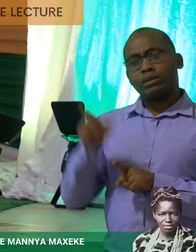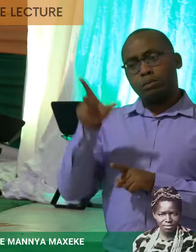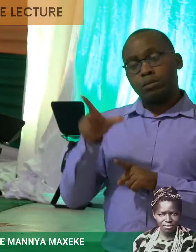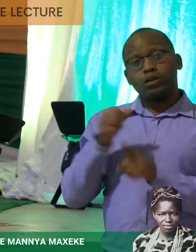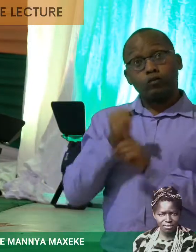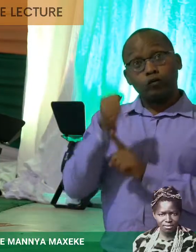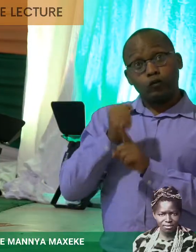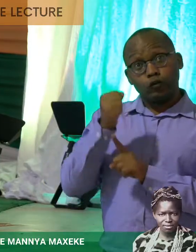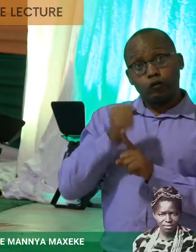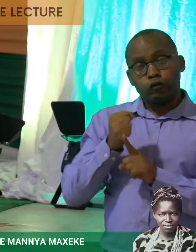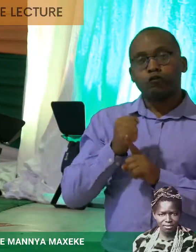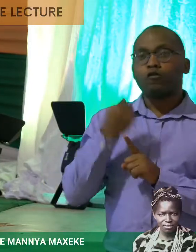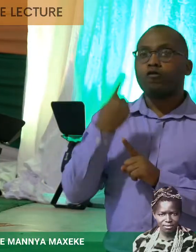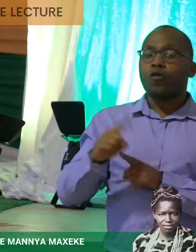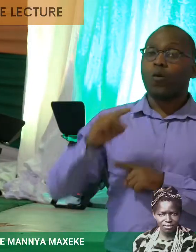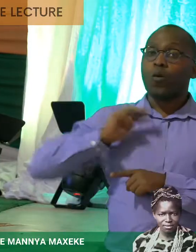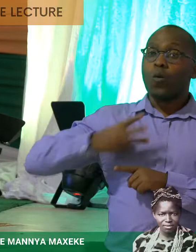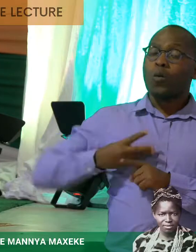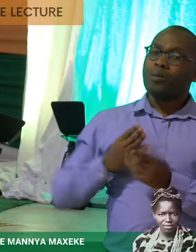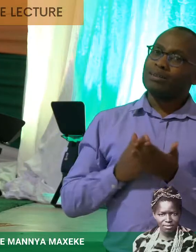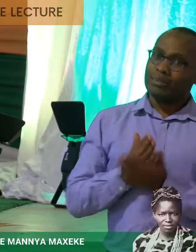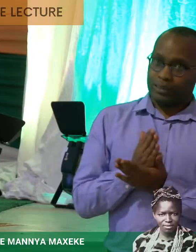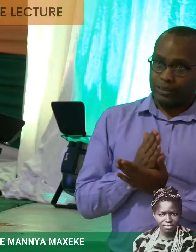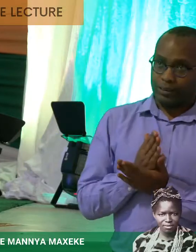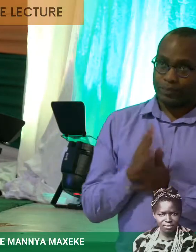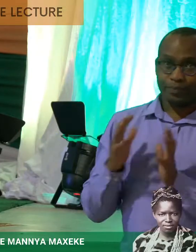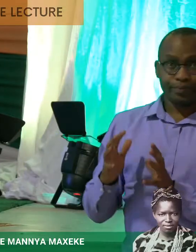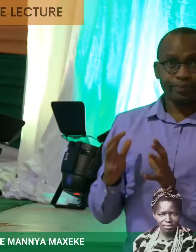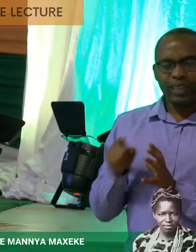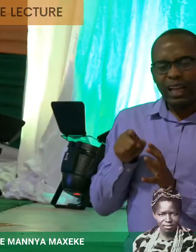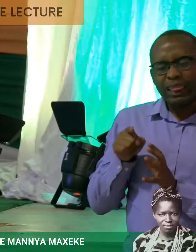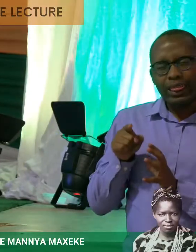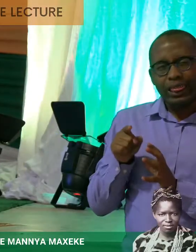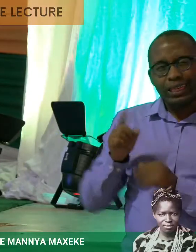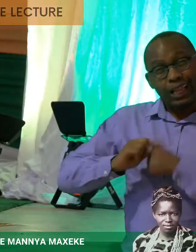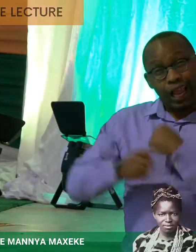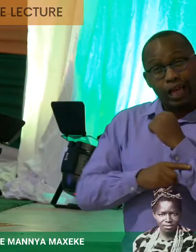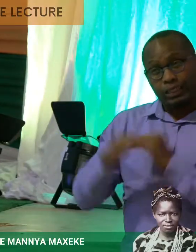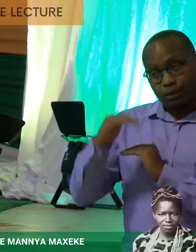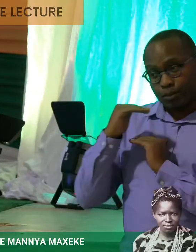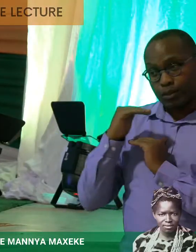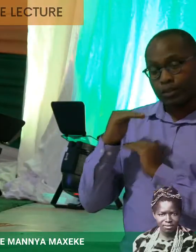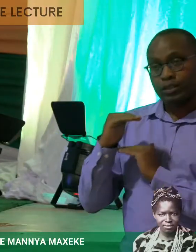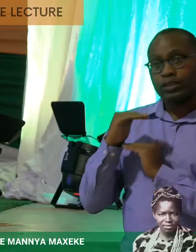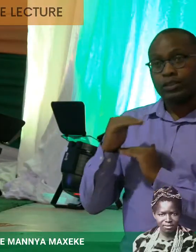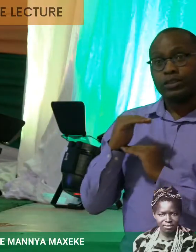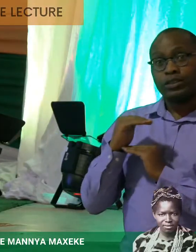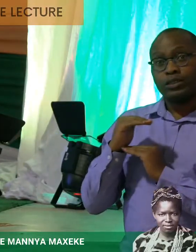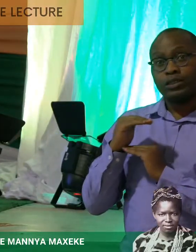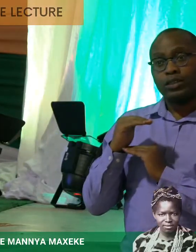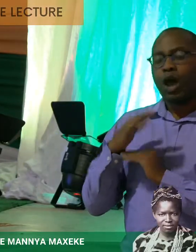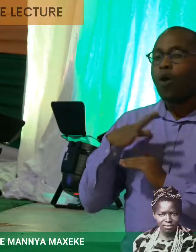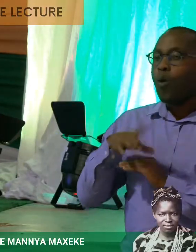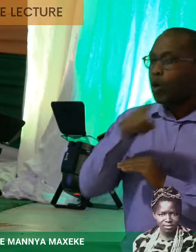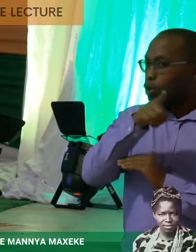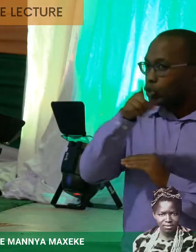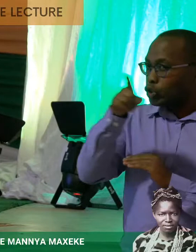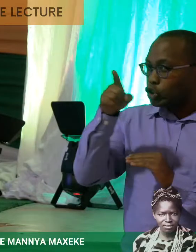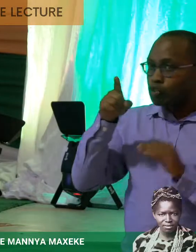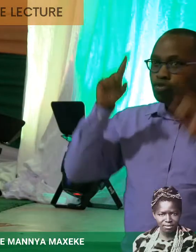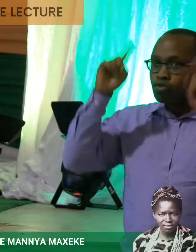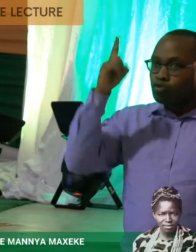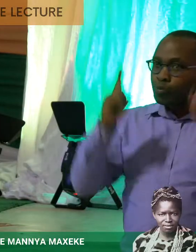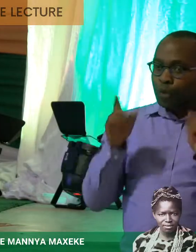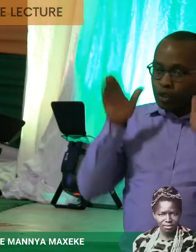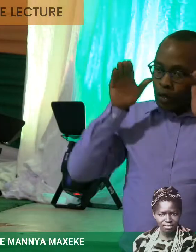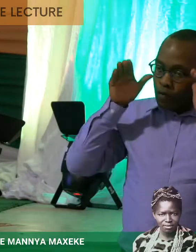amakhosikazi. Le ndima yokugqibela ke kule ntetho yam eyingongoma efanele inikwe ingqwalasela ngakumbi